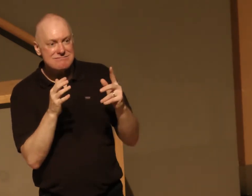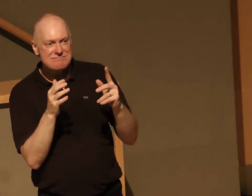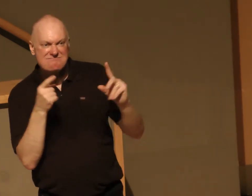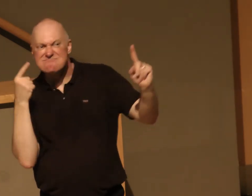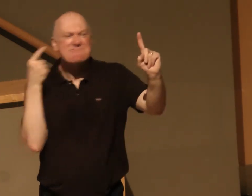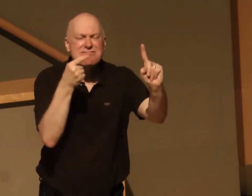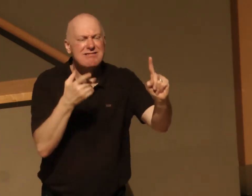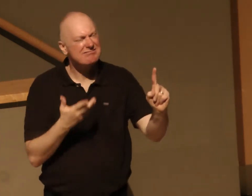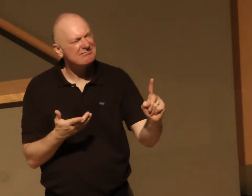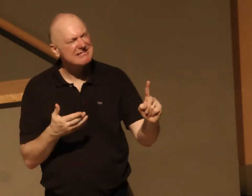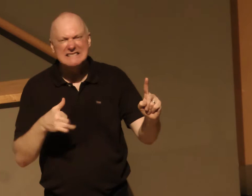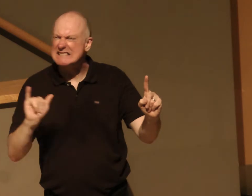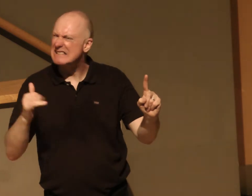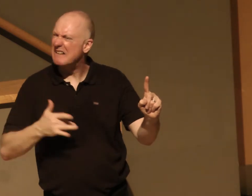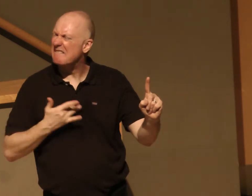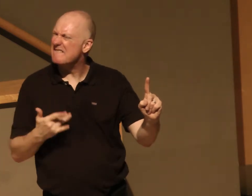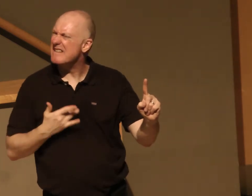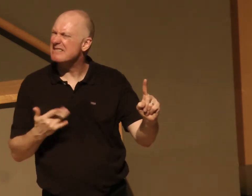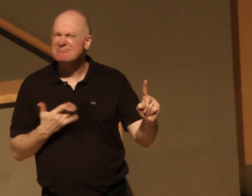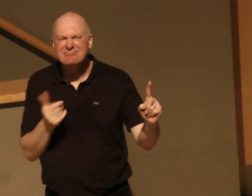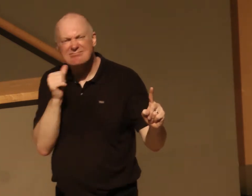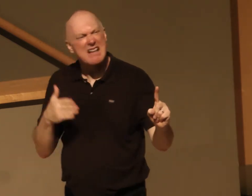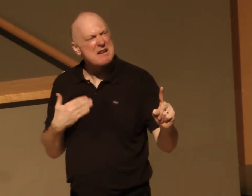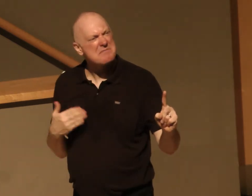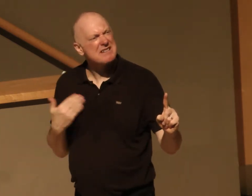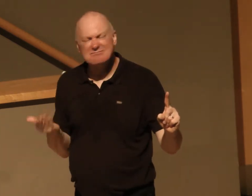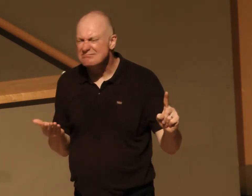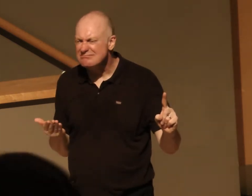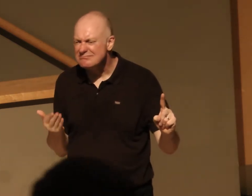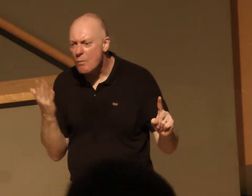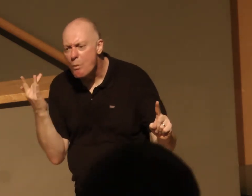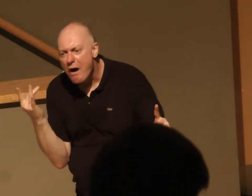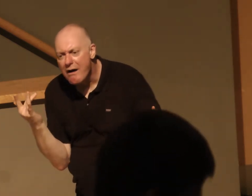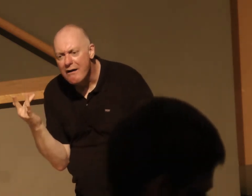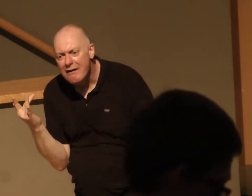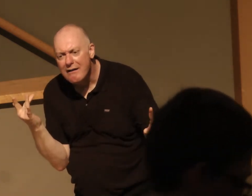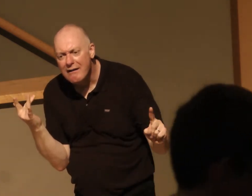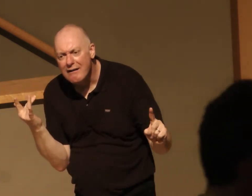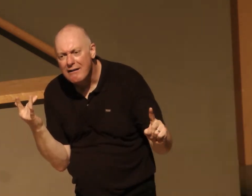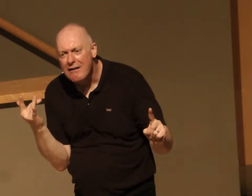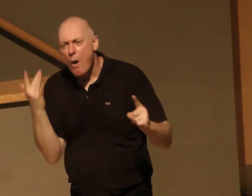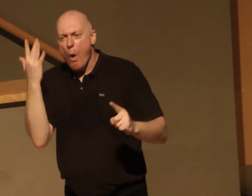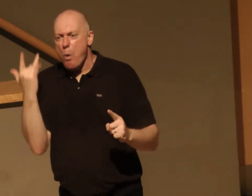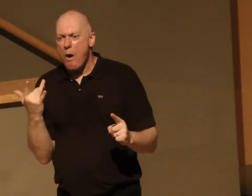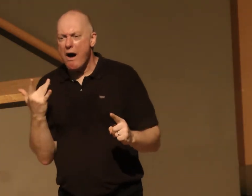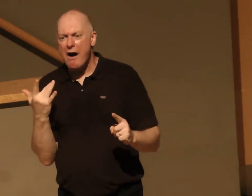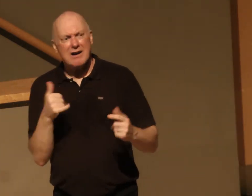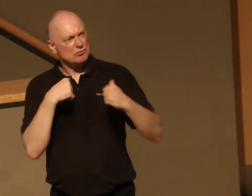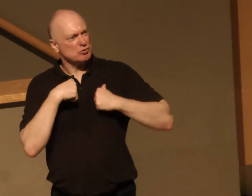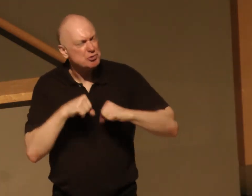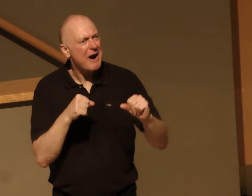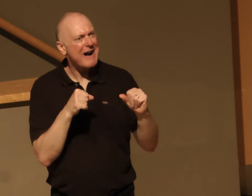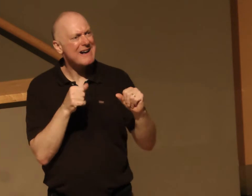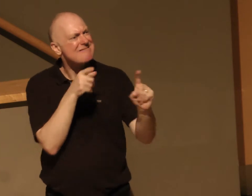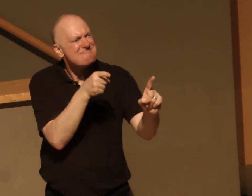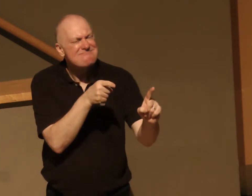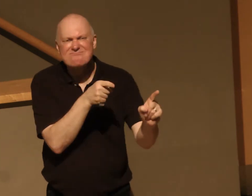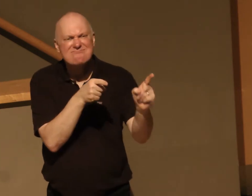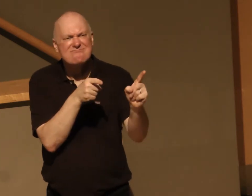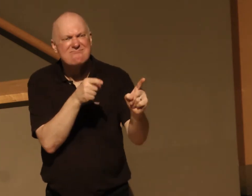still have this restlessness in your heart. Why is that so? Why? Why do celebrities who have seemingly achieved everything that they